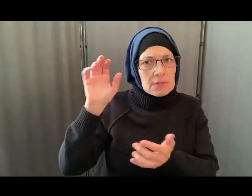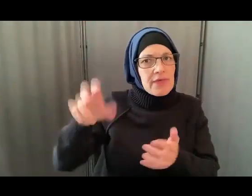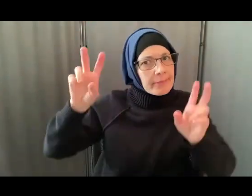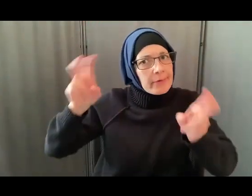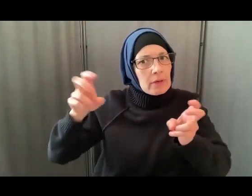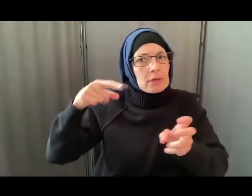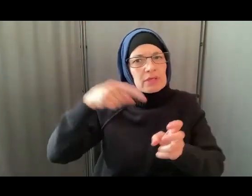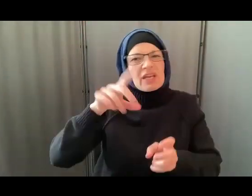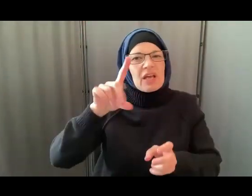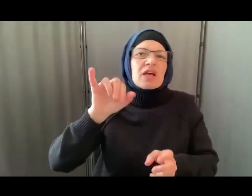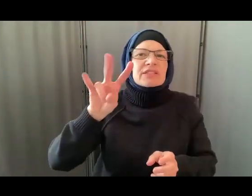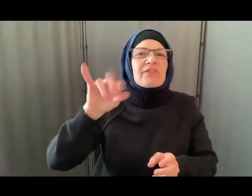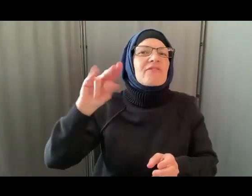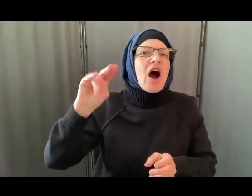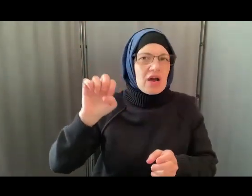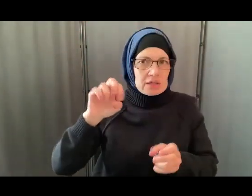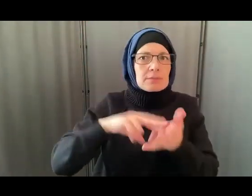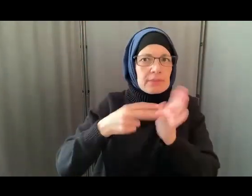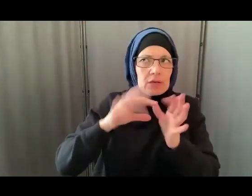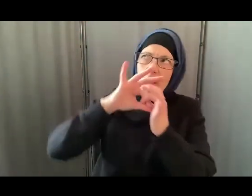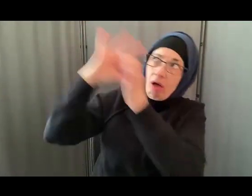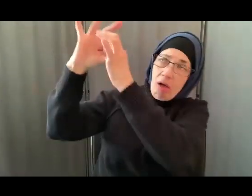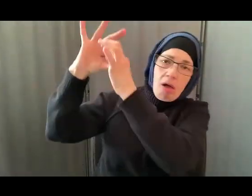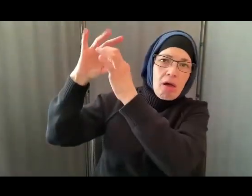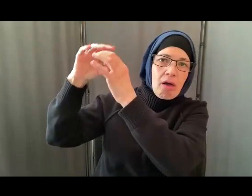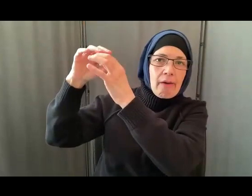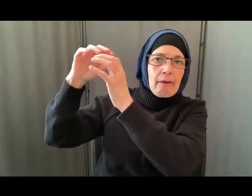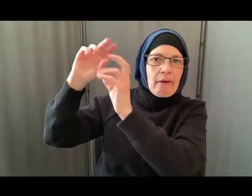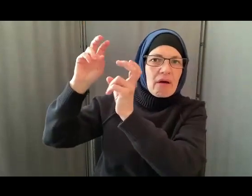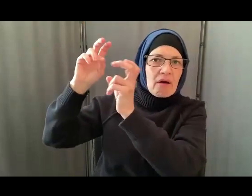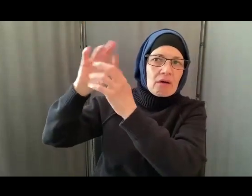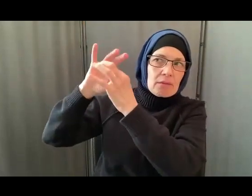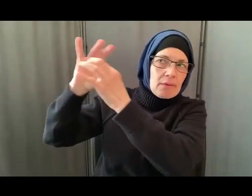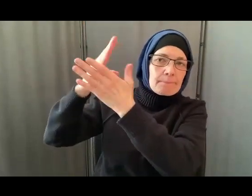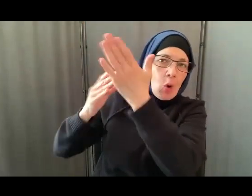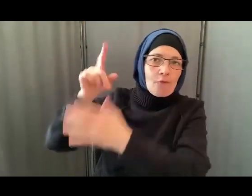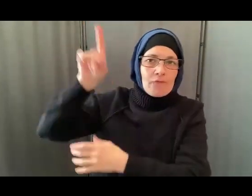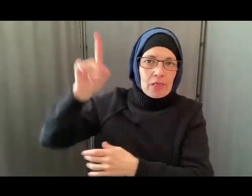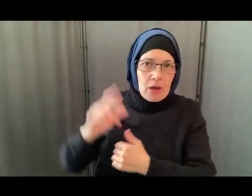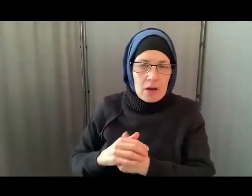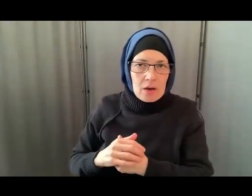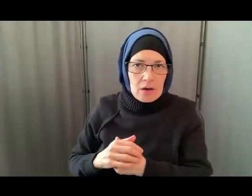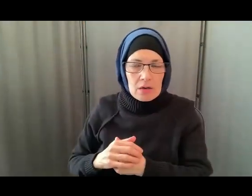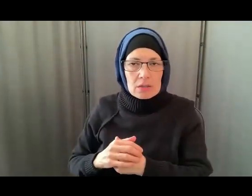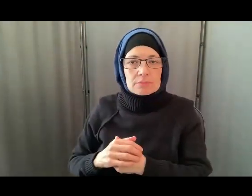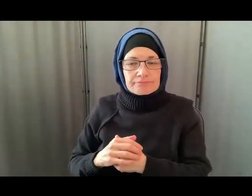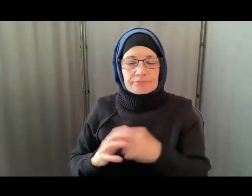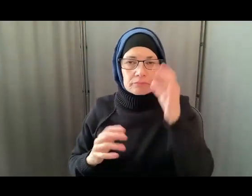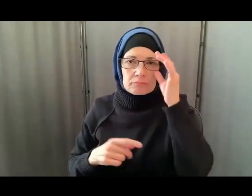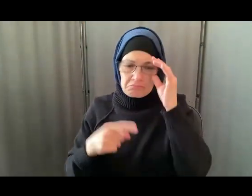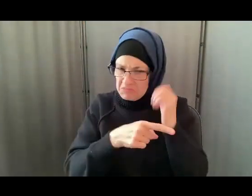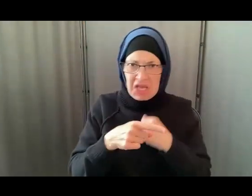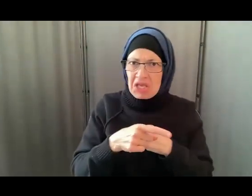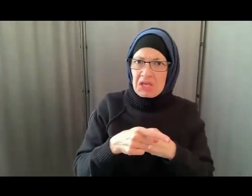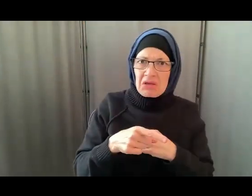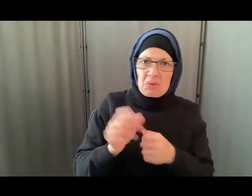So one has to take note. So the fact that Prophet Muhammad is spoken of in the Quran